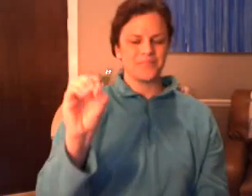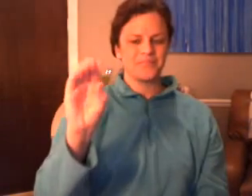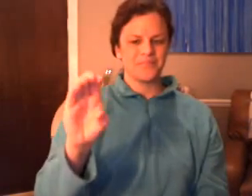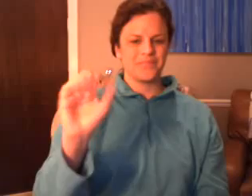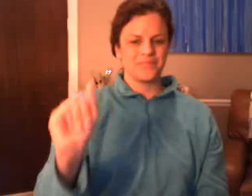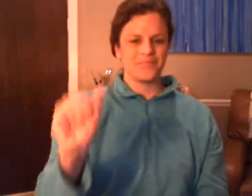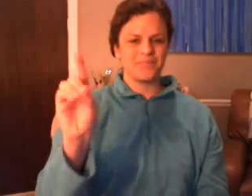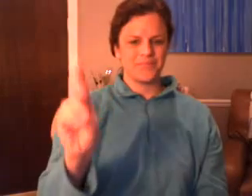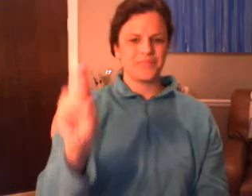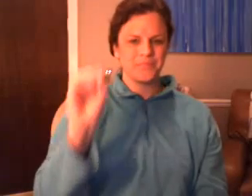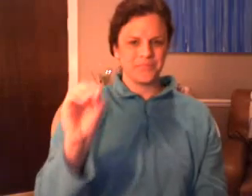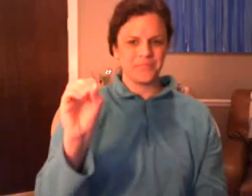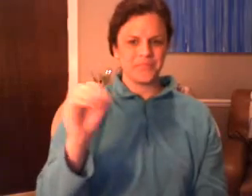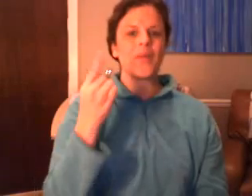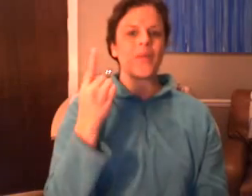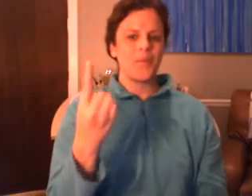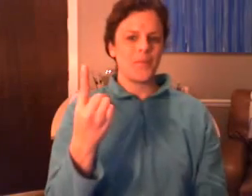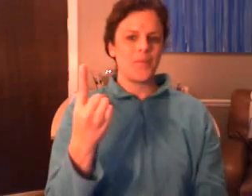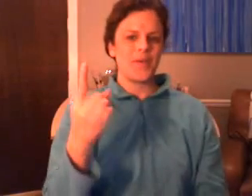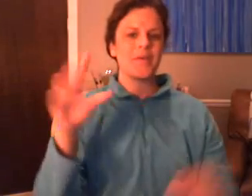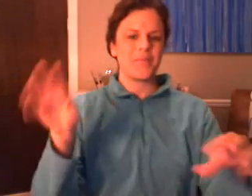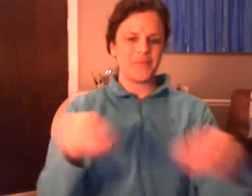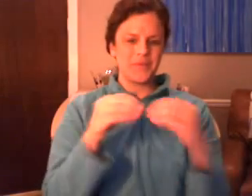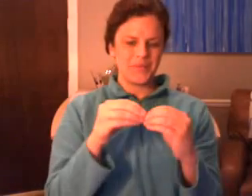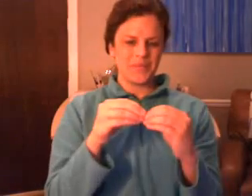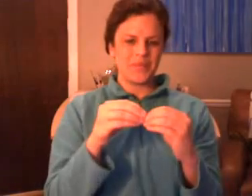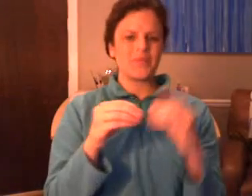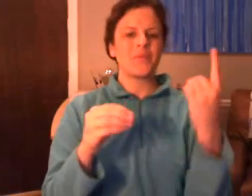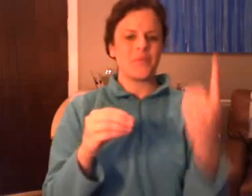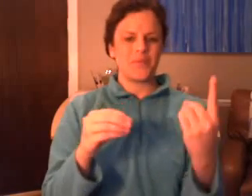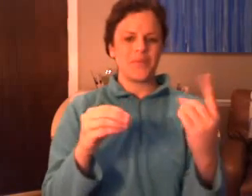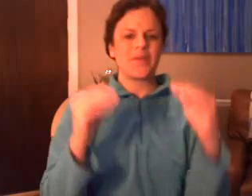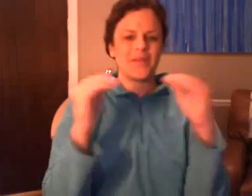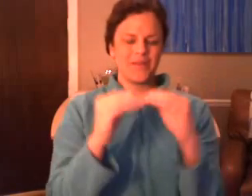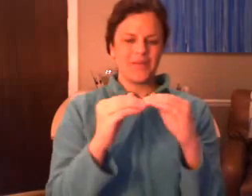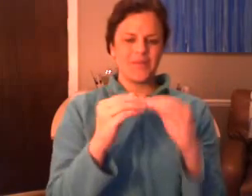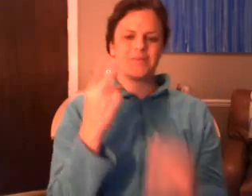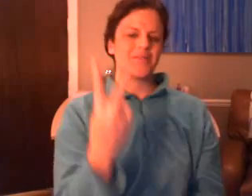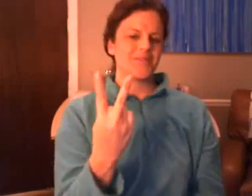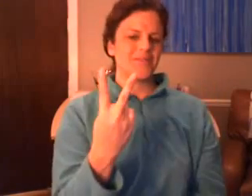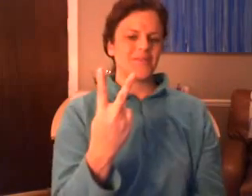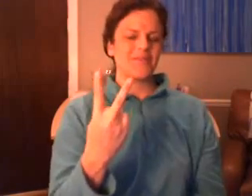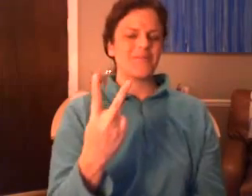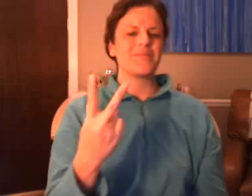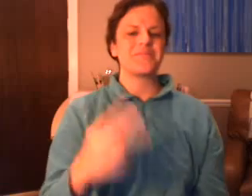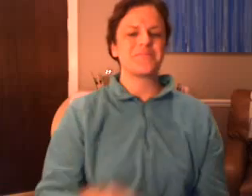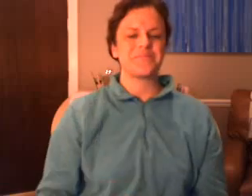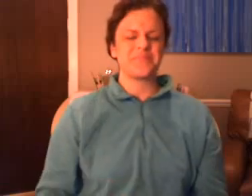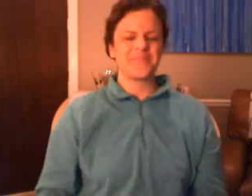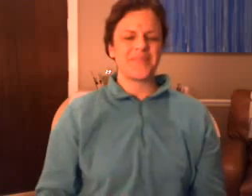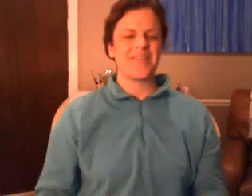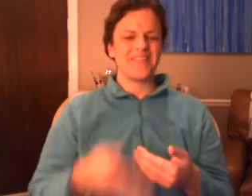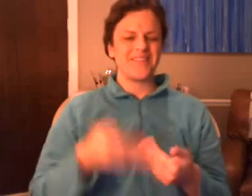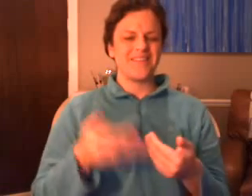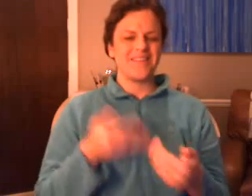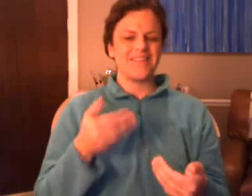2. Now, I know what you're thinking. That was too easy. So let me give you something a little bit more difficult. I like the avocados. I